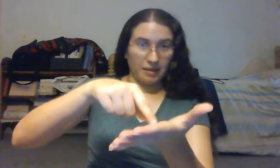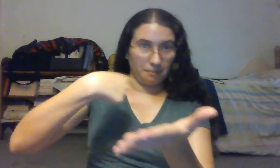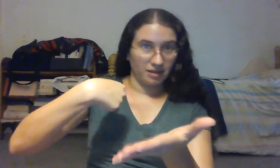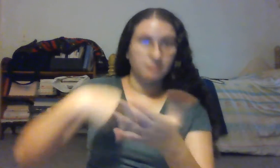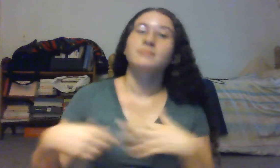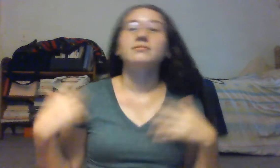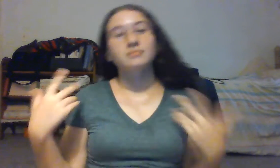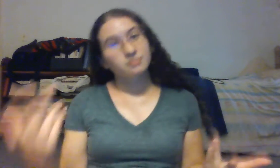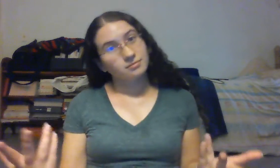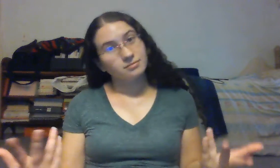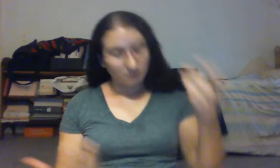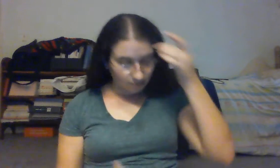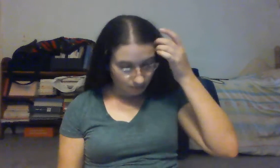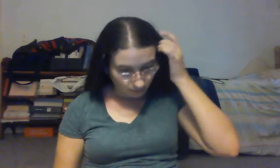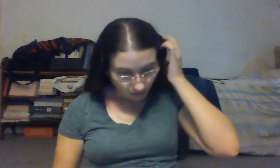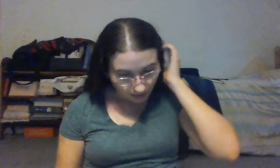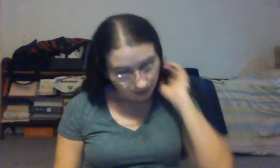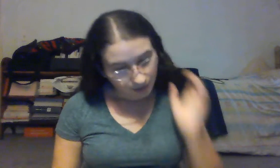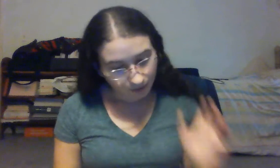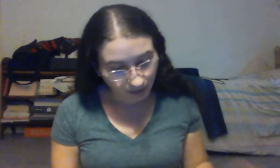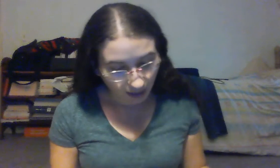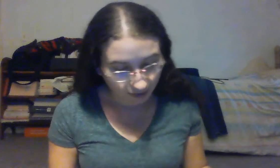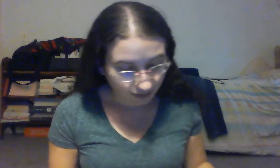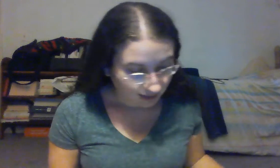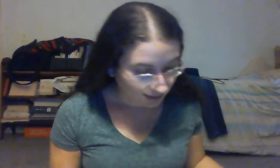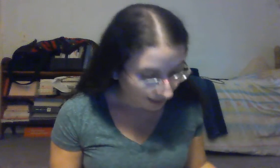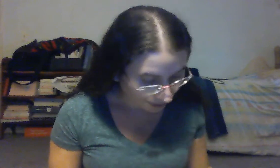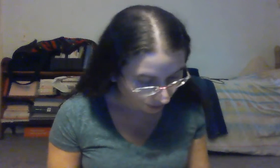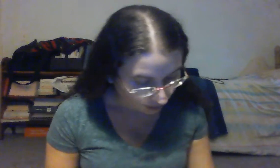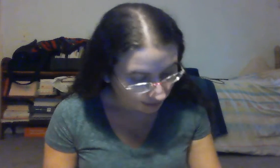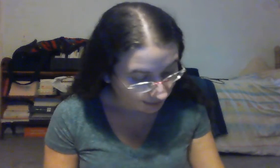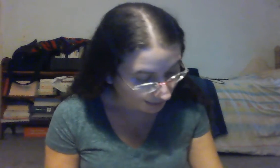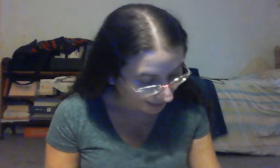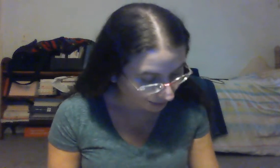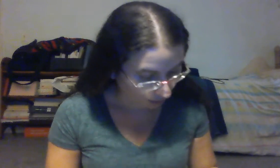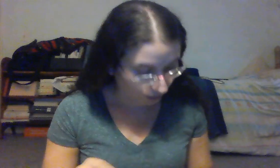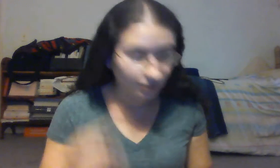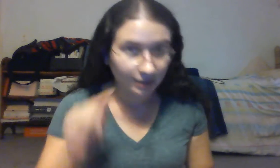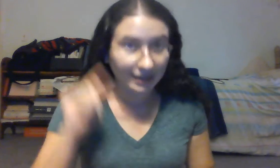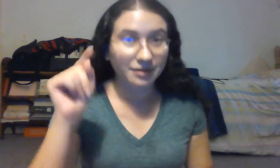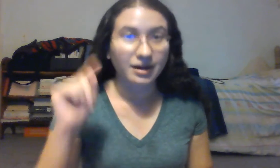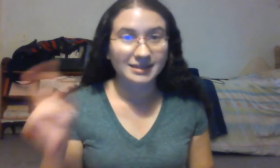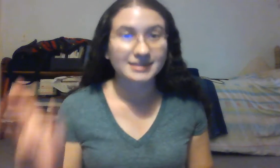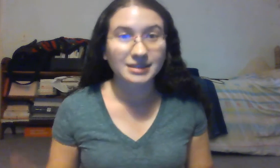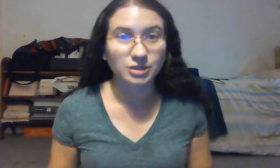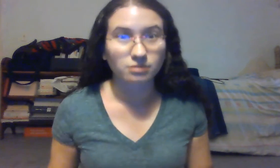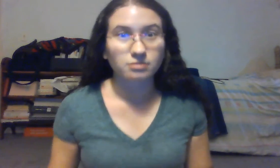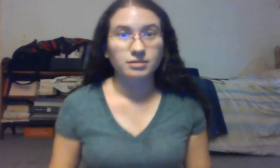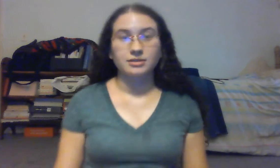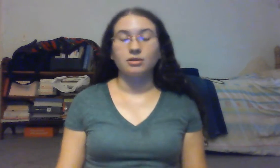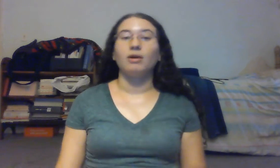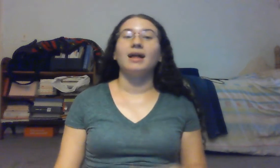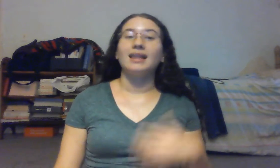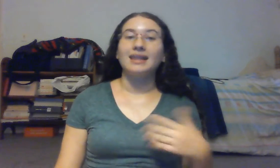me. Right? Here we have letter, later, I send you. Right? So